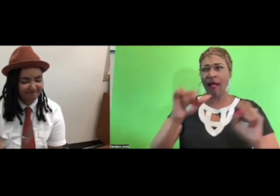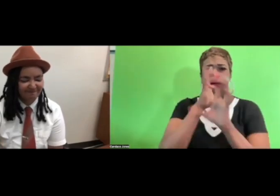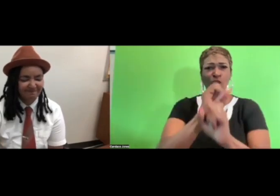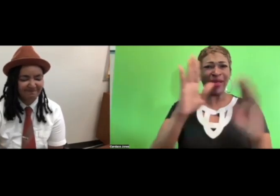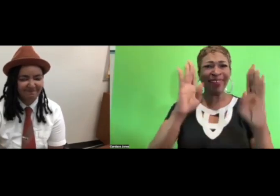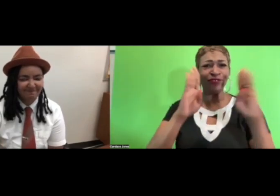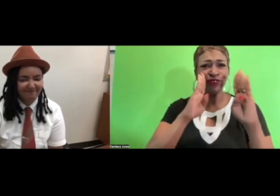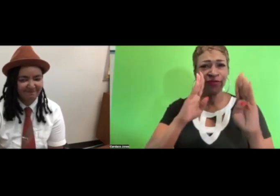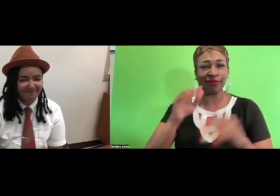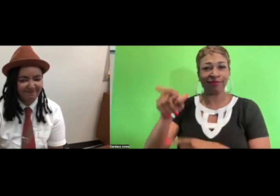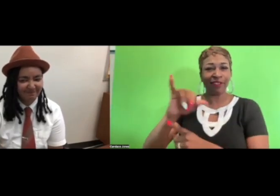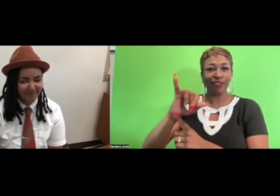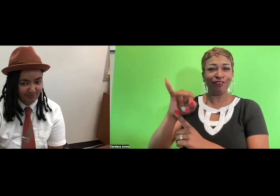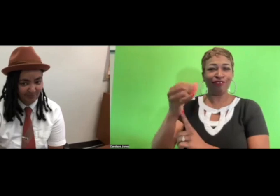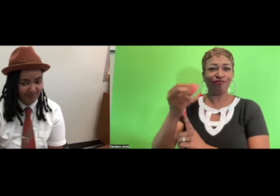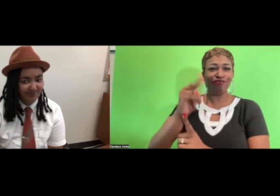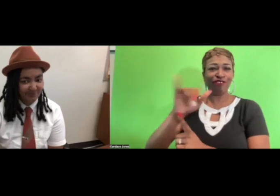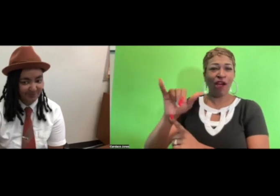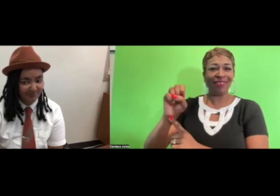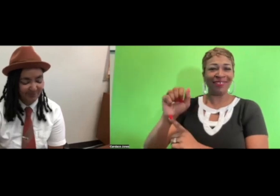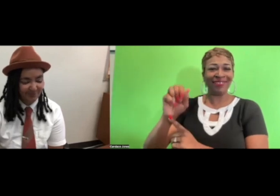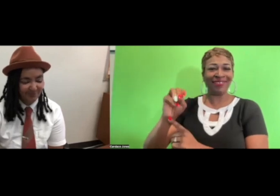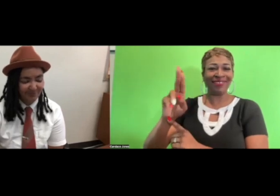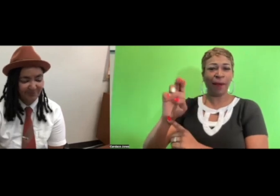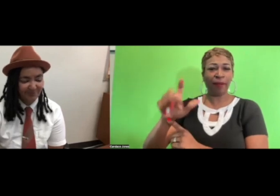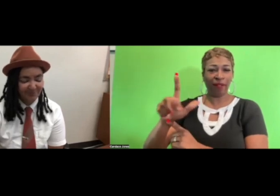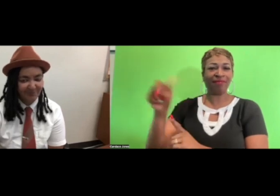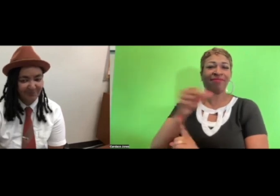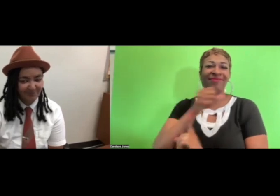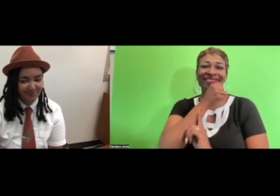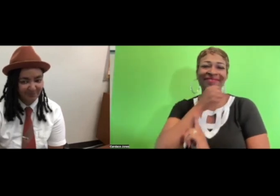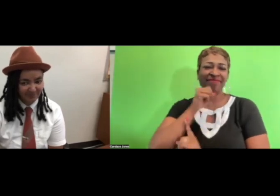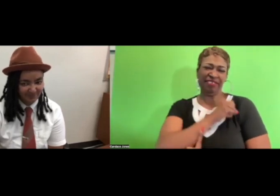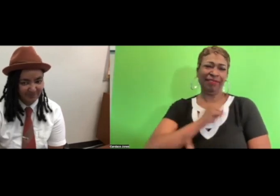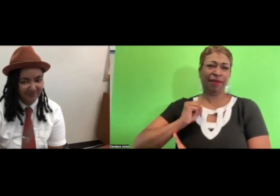that article and what happened to capture the attention um,